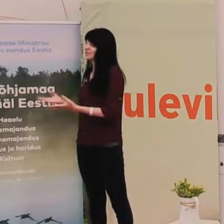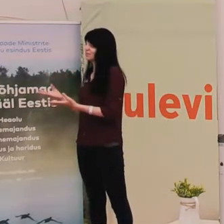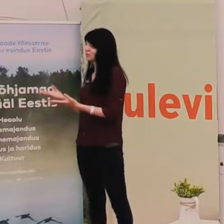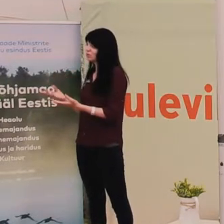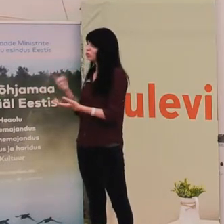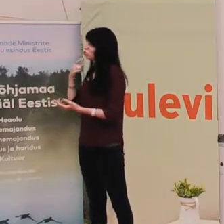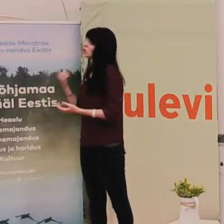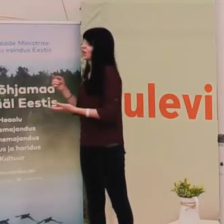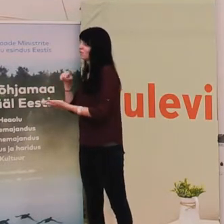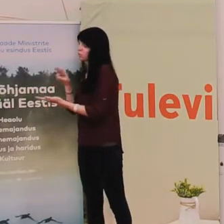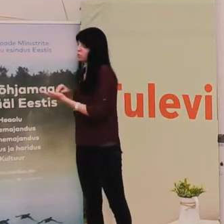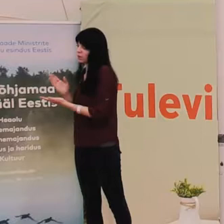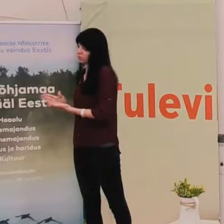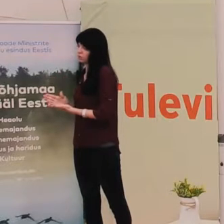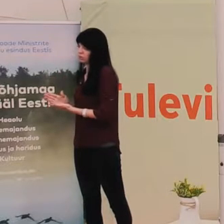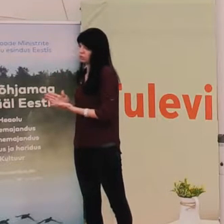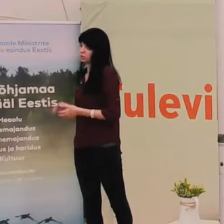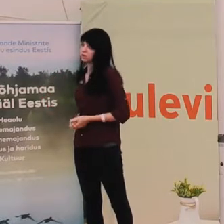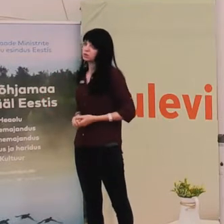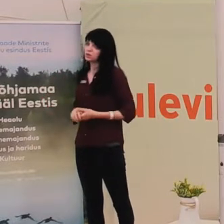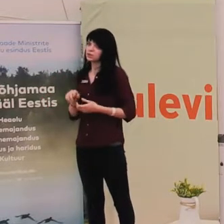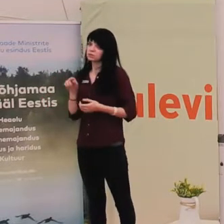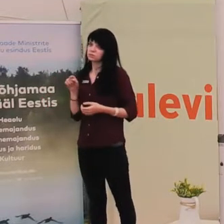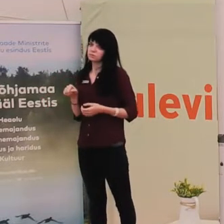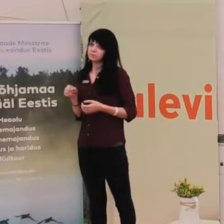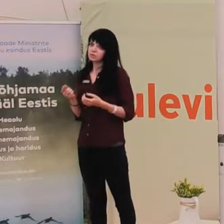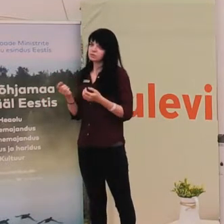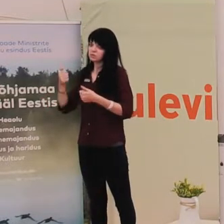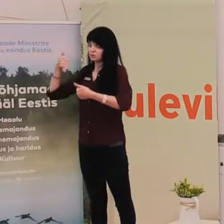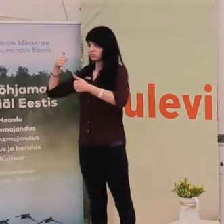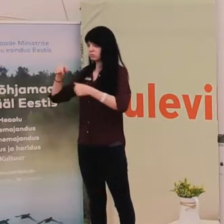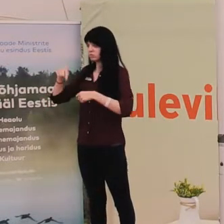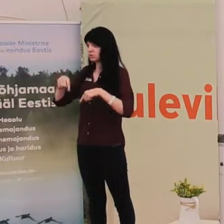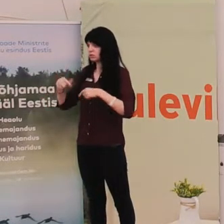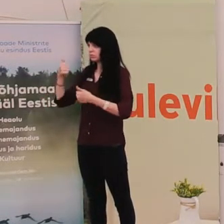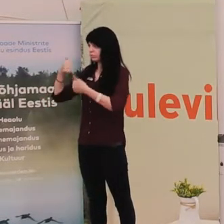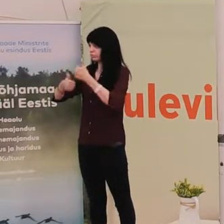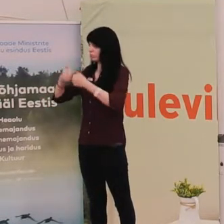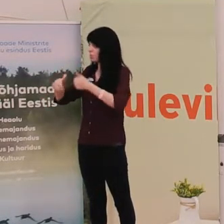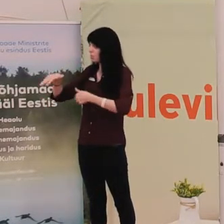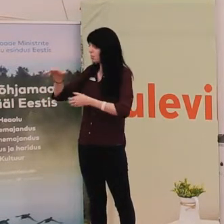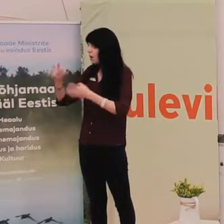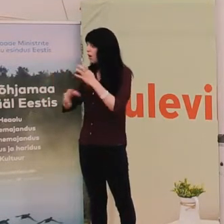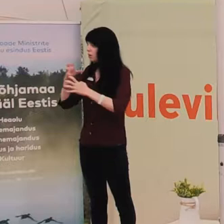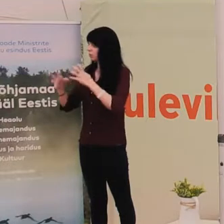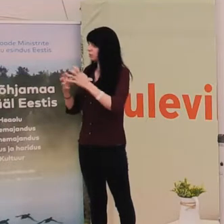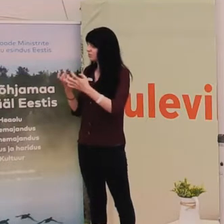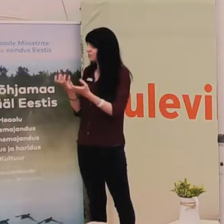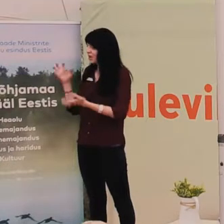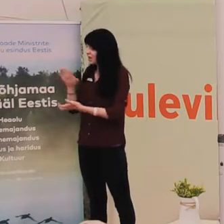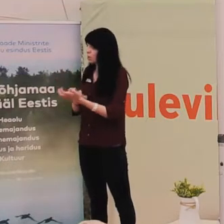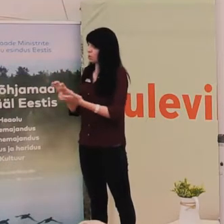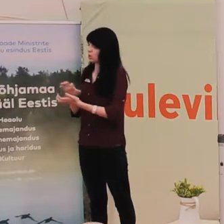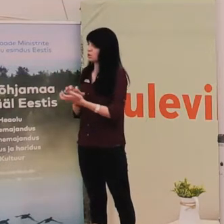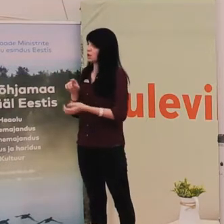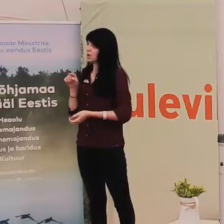this very, very tense competitive world that it's difficult for them to stay human. And then there are others